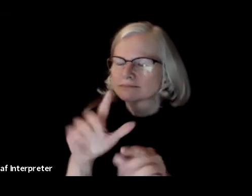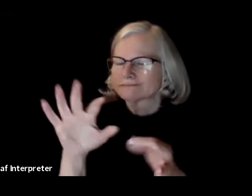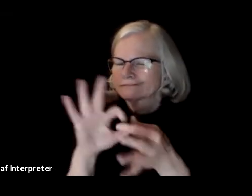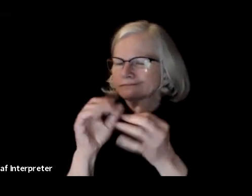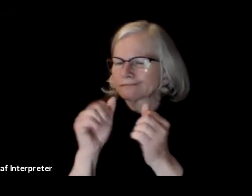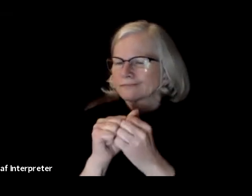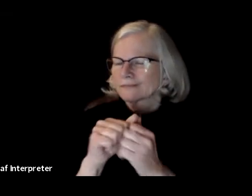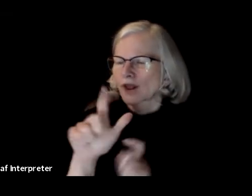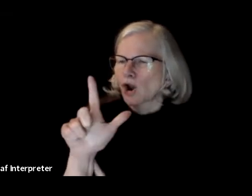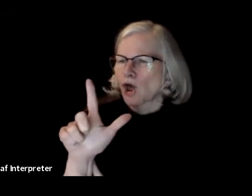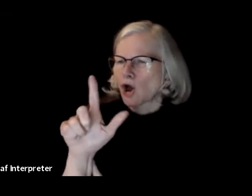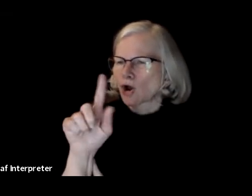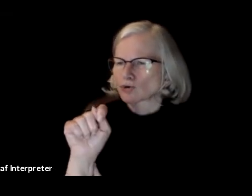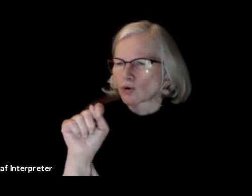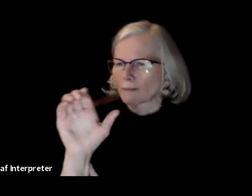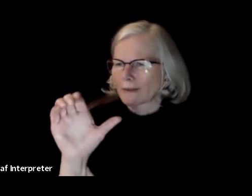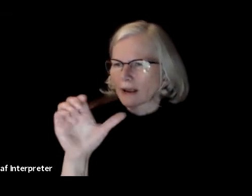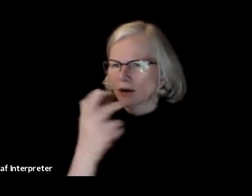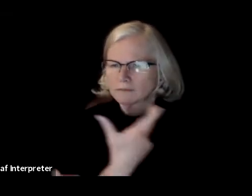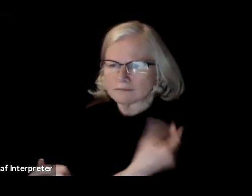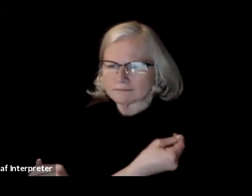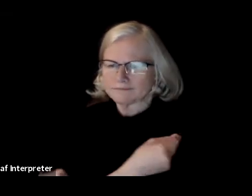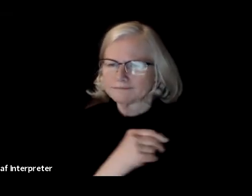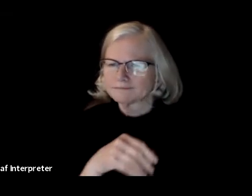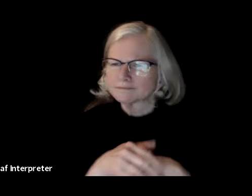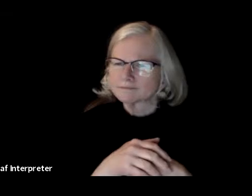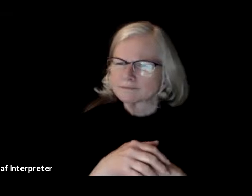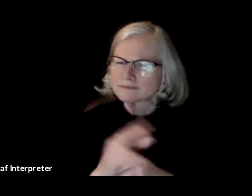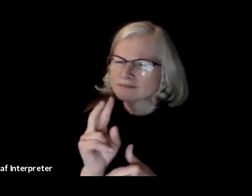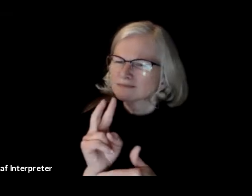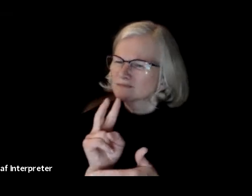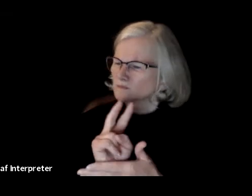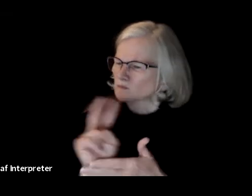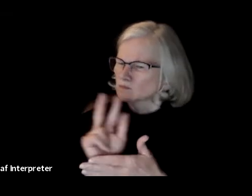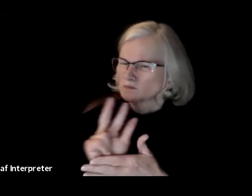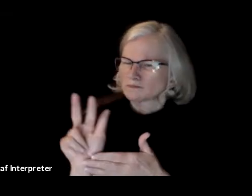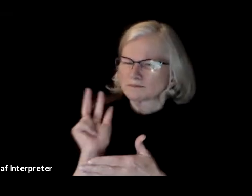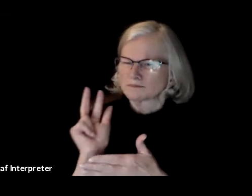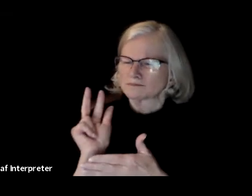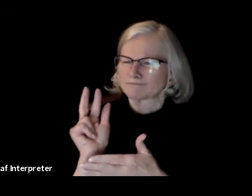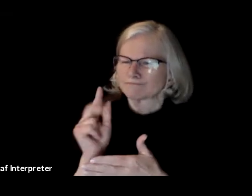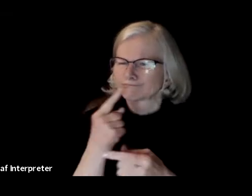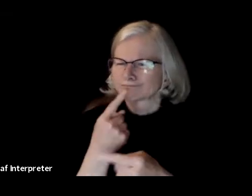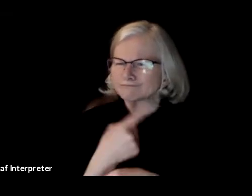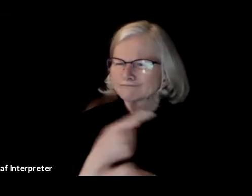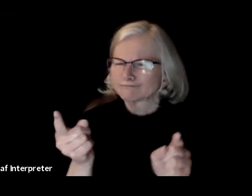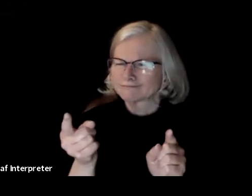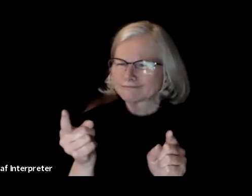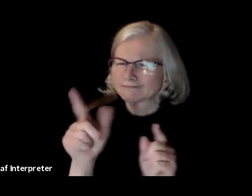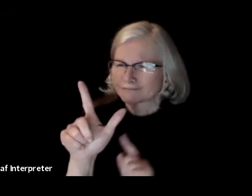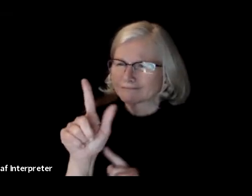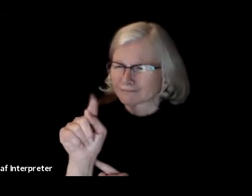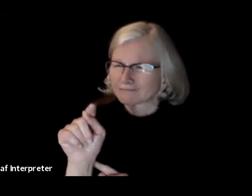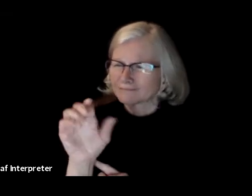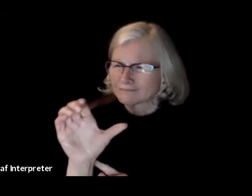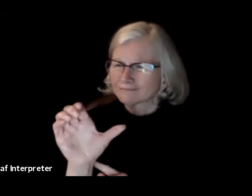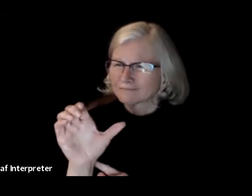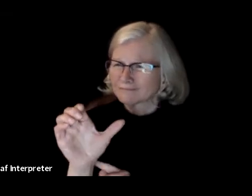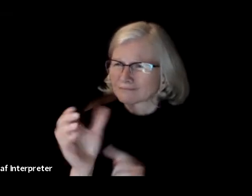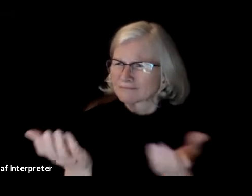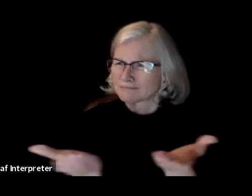progress report focused on our long-term care sector in Minnesota. We talked about how we've seen the weekly counts